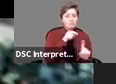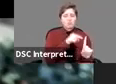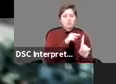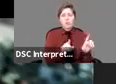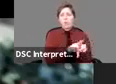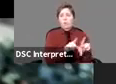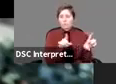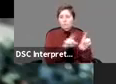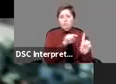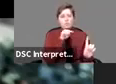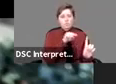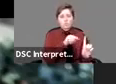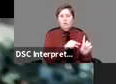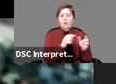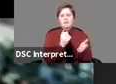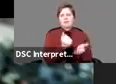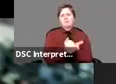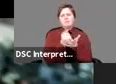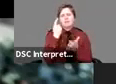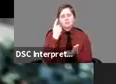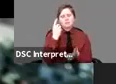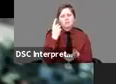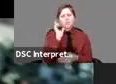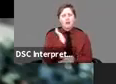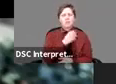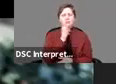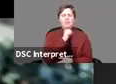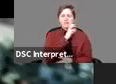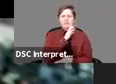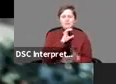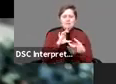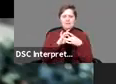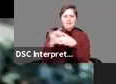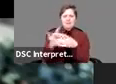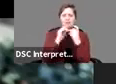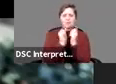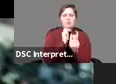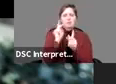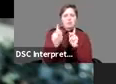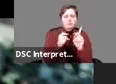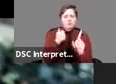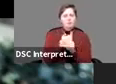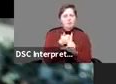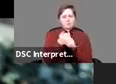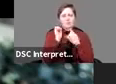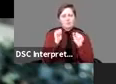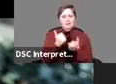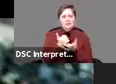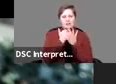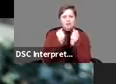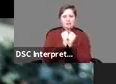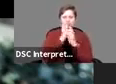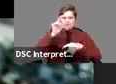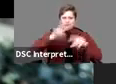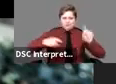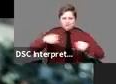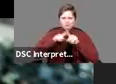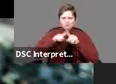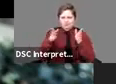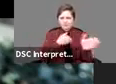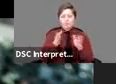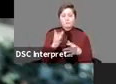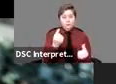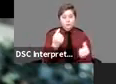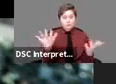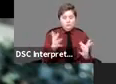that you, especially for our senior population out there, connect you with people that are able to help you in a variety of ways. All you have to